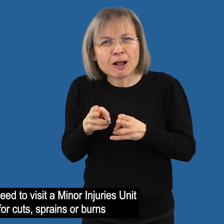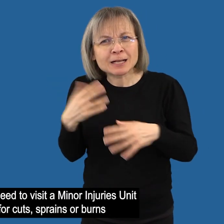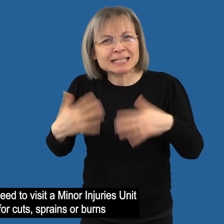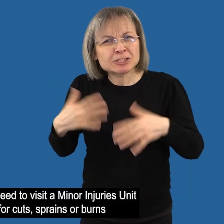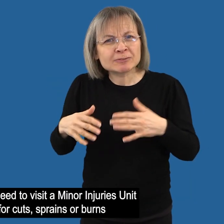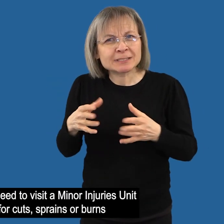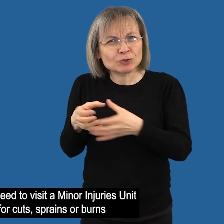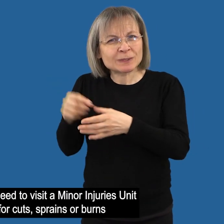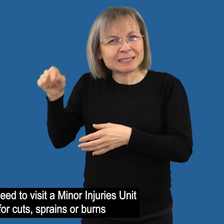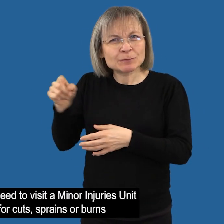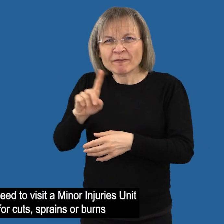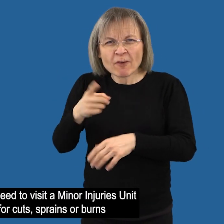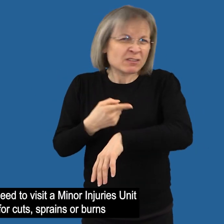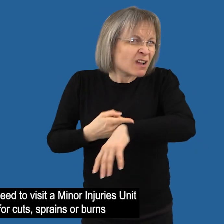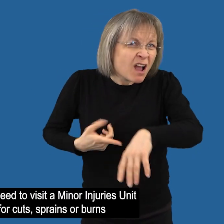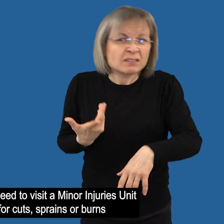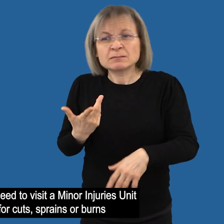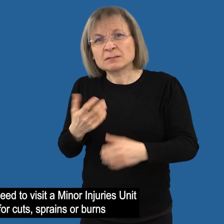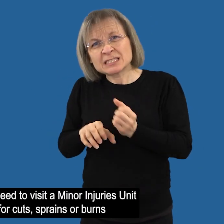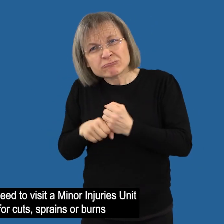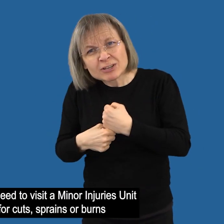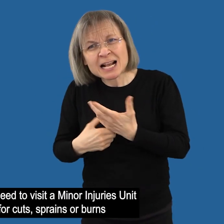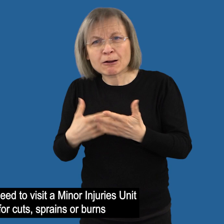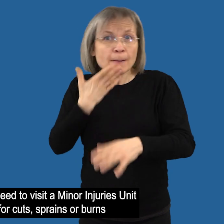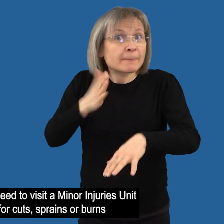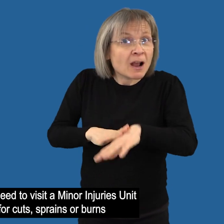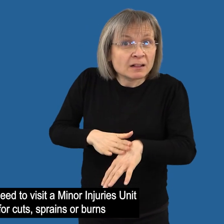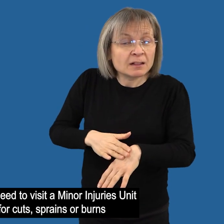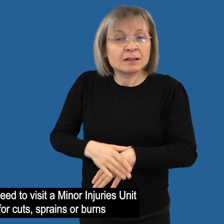You need to visit a minor injuries unit for cuts, sprains or burns.